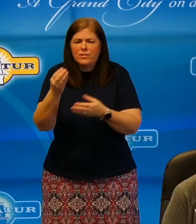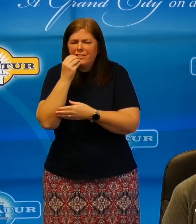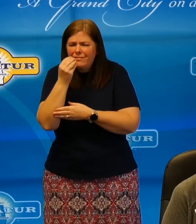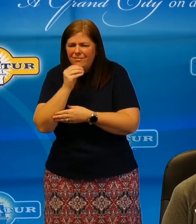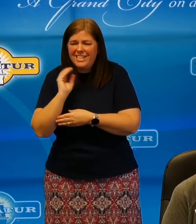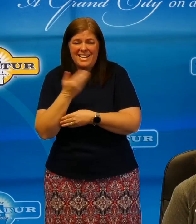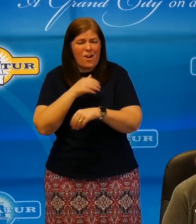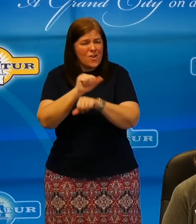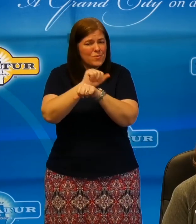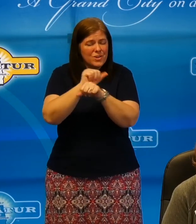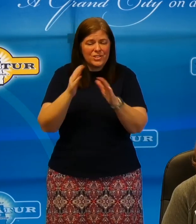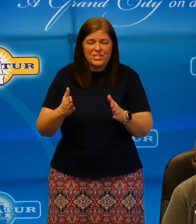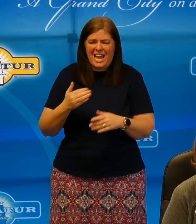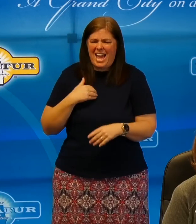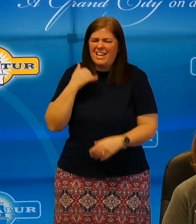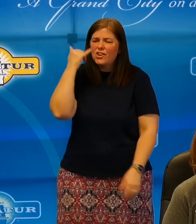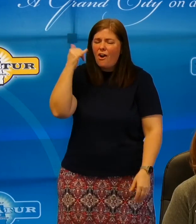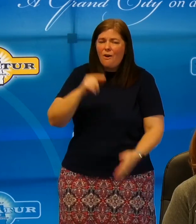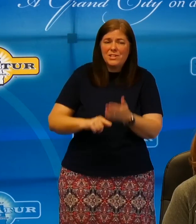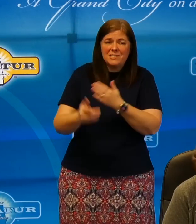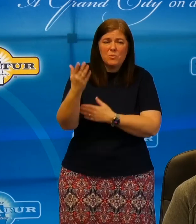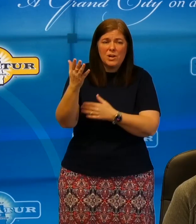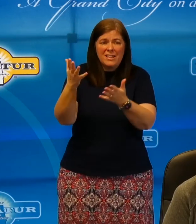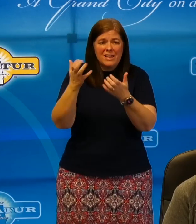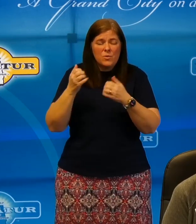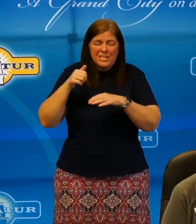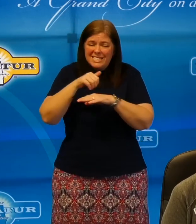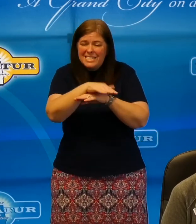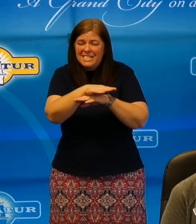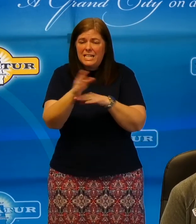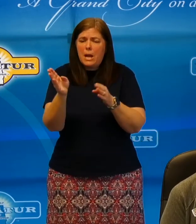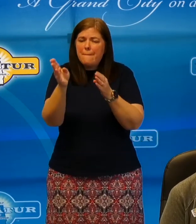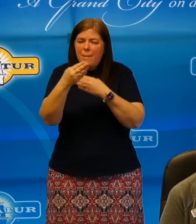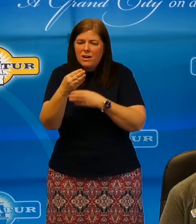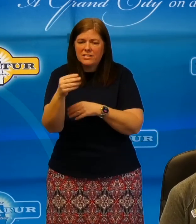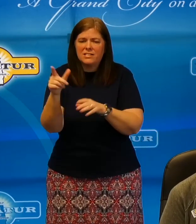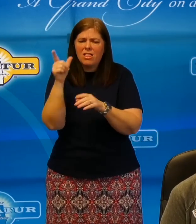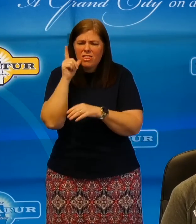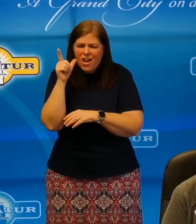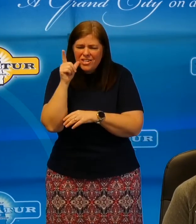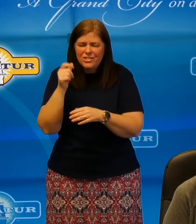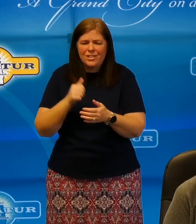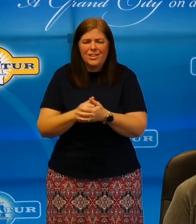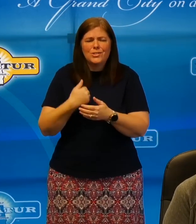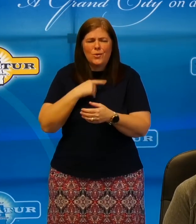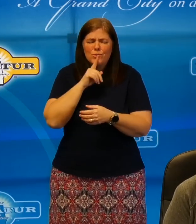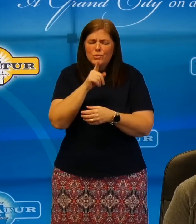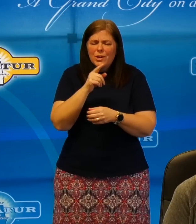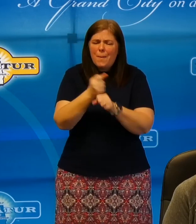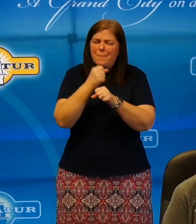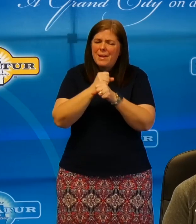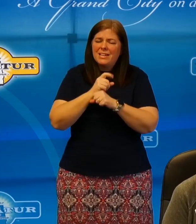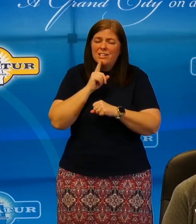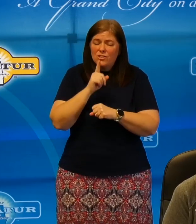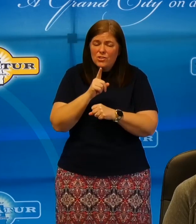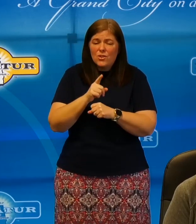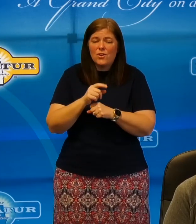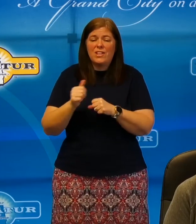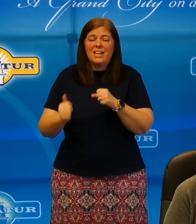So we just had a call this morning that want to send boxed lunches. So we're making sure that